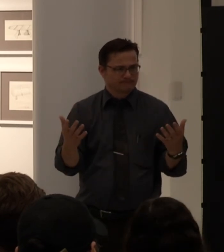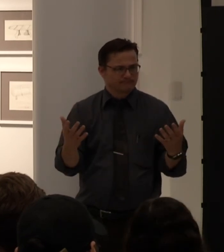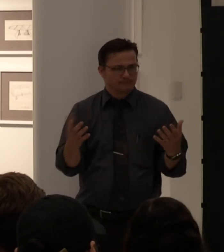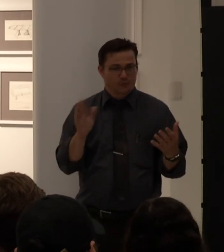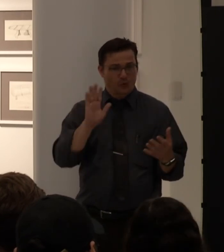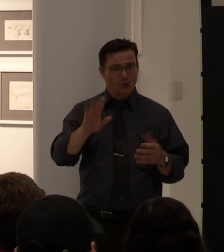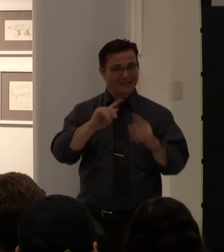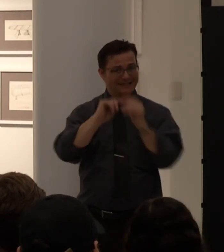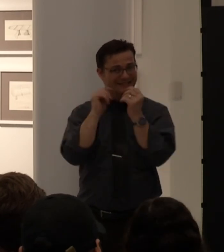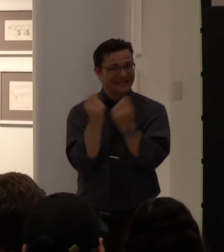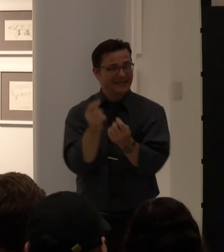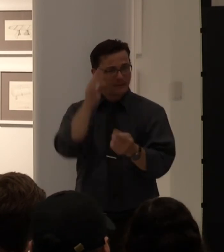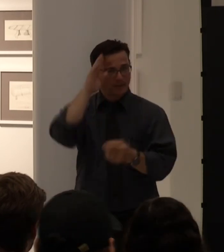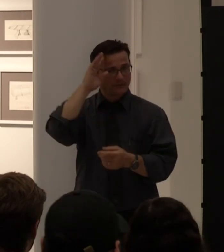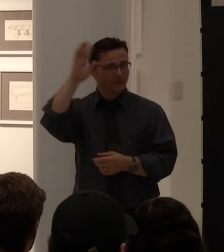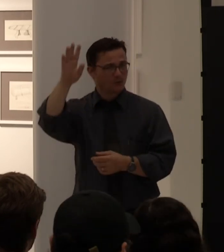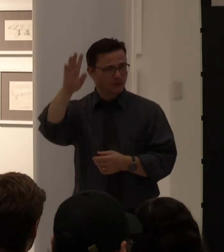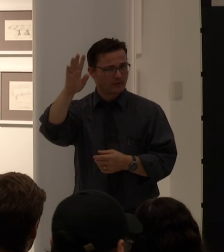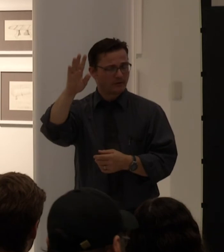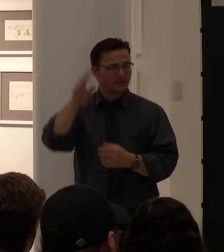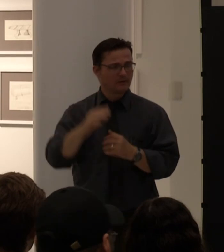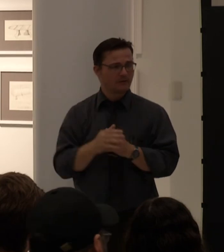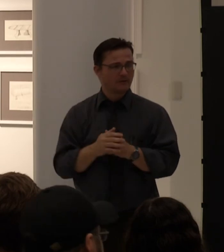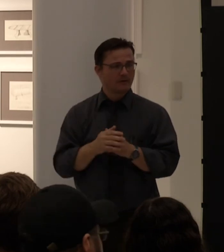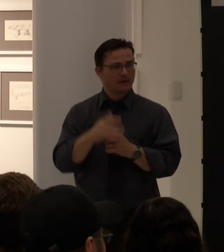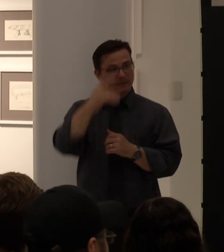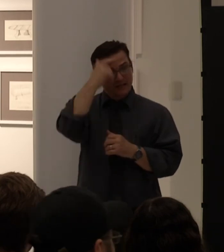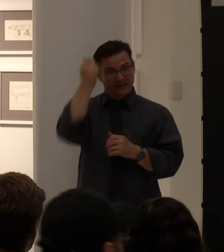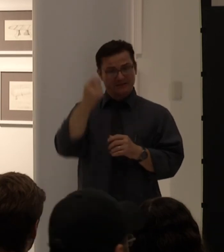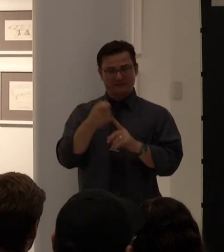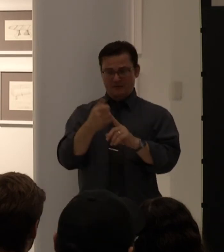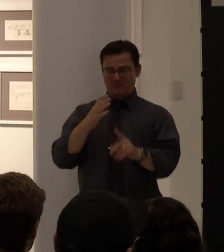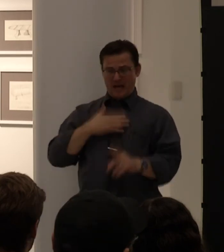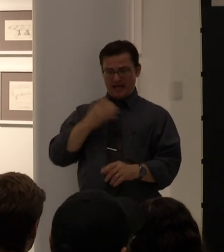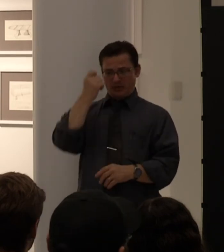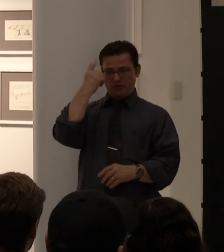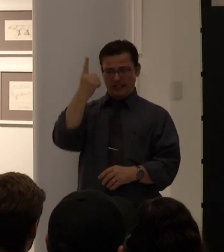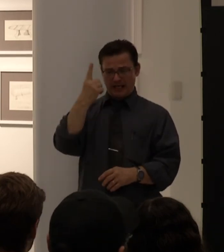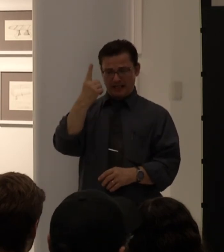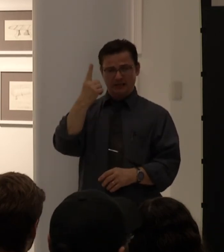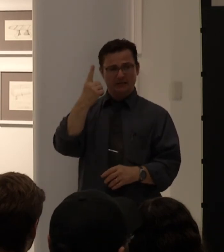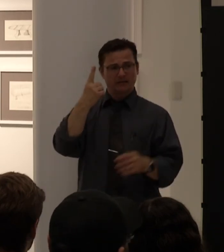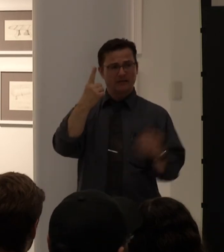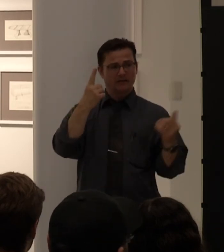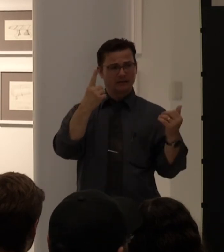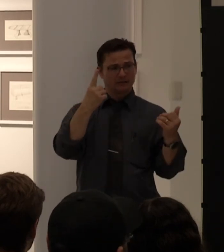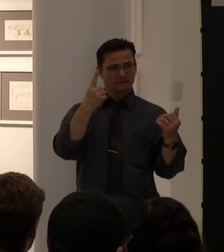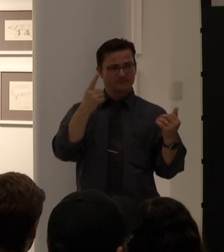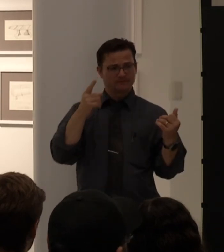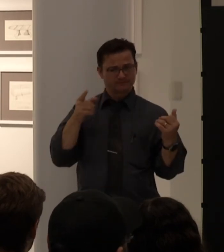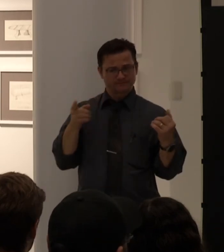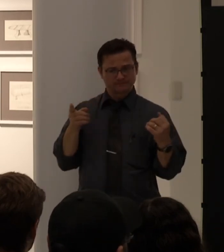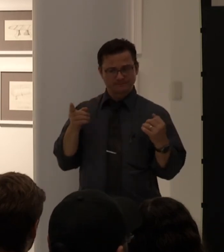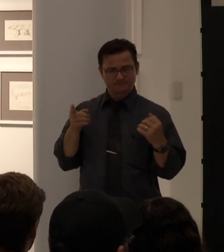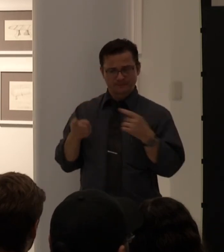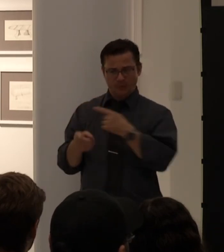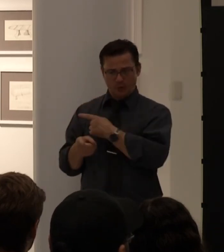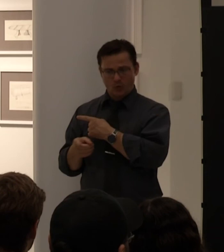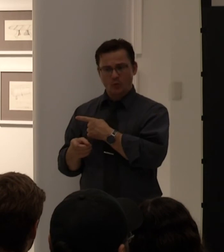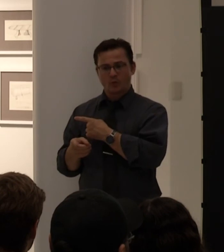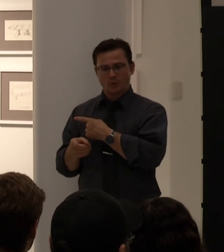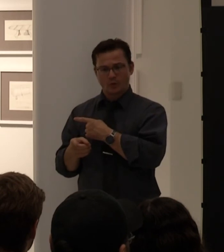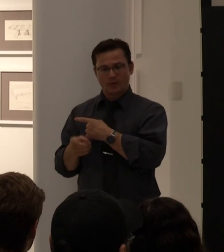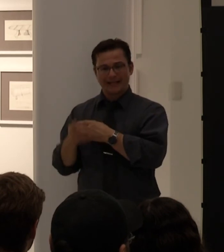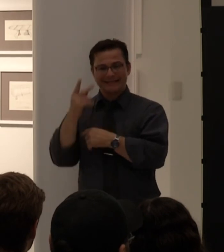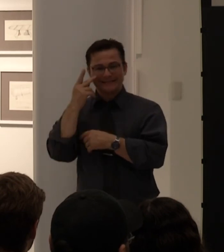team comes up with? Because from what I understood, it was you come across